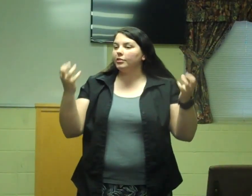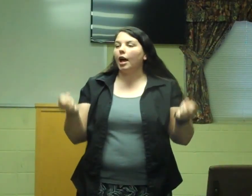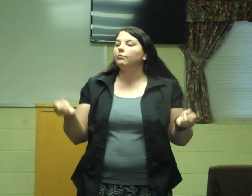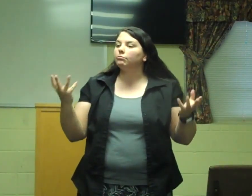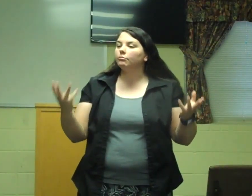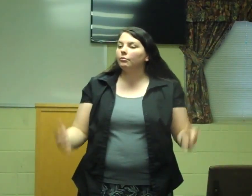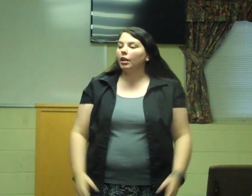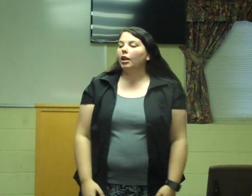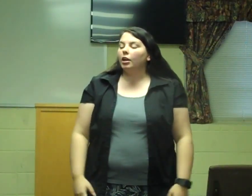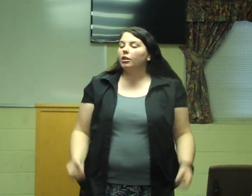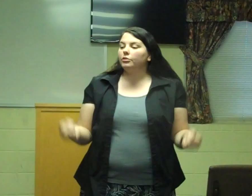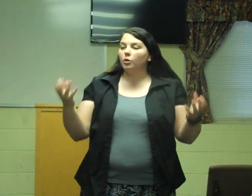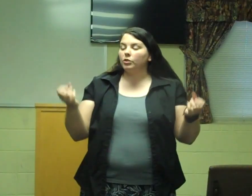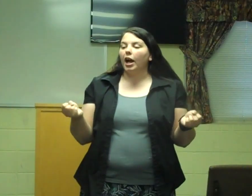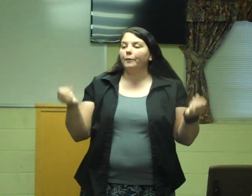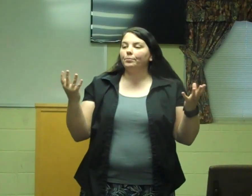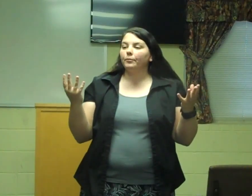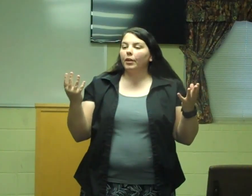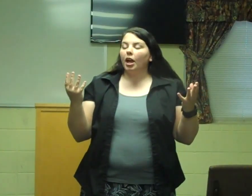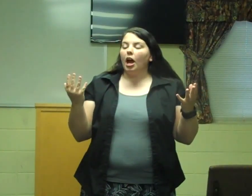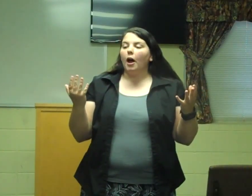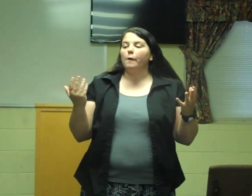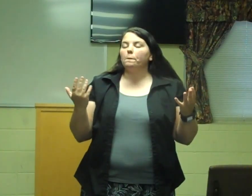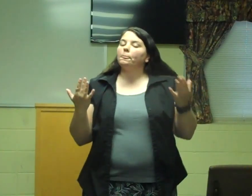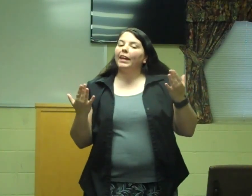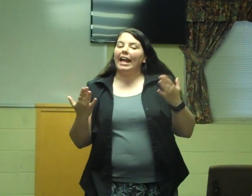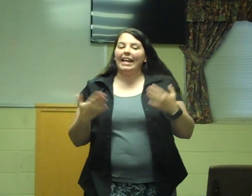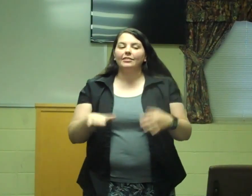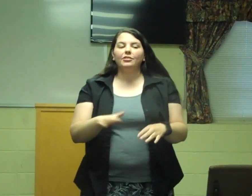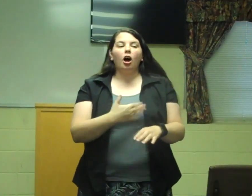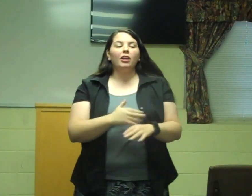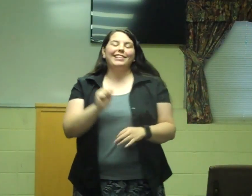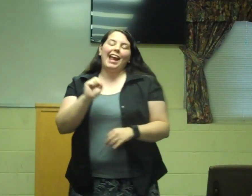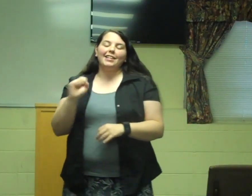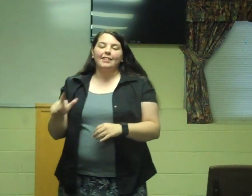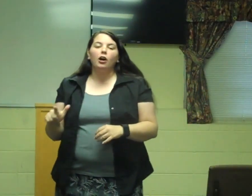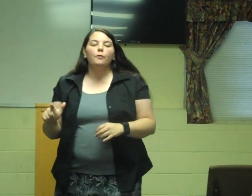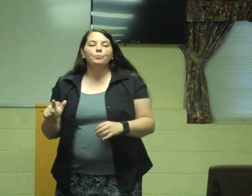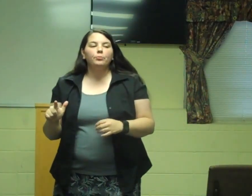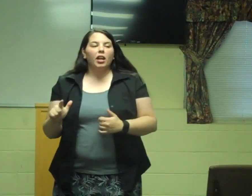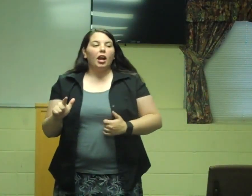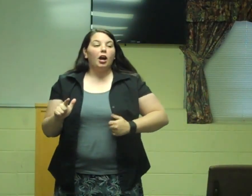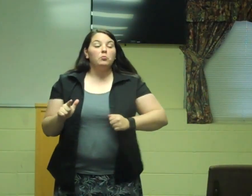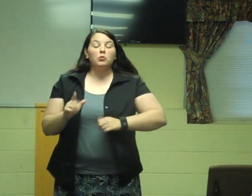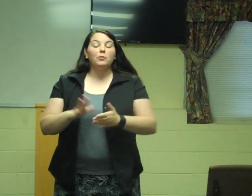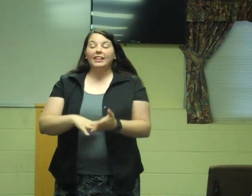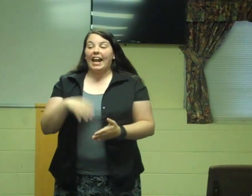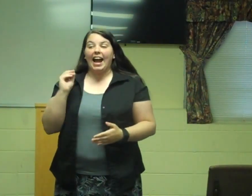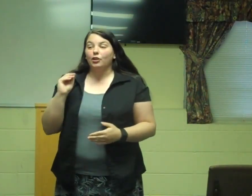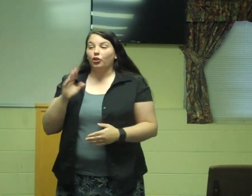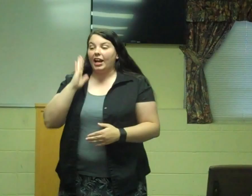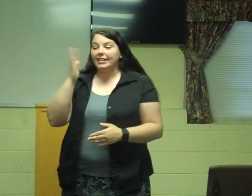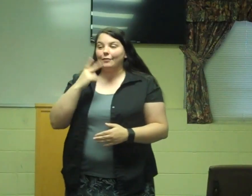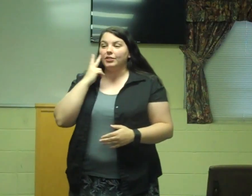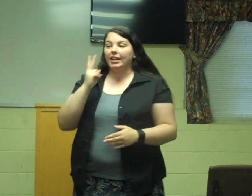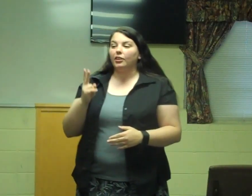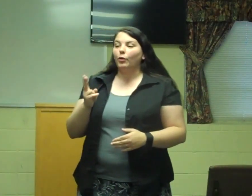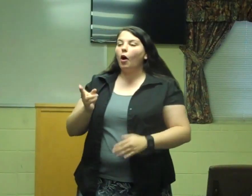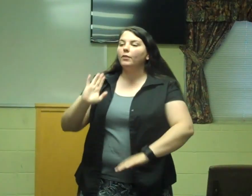sign. So sign. In songs and ASL, it was something that I had learned. I'd never seen it. We've always